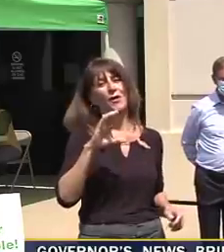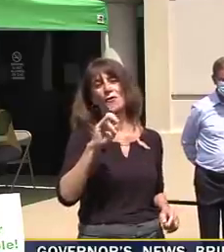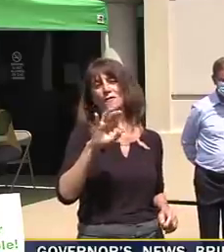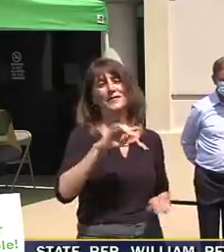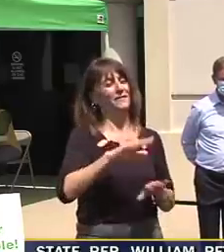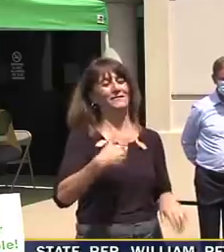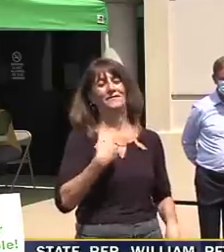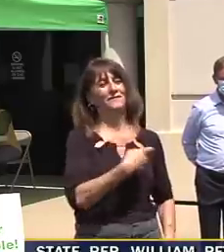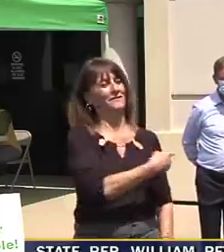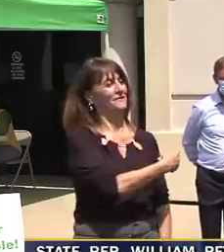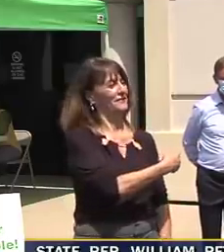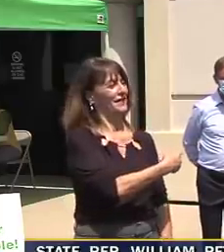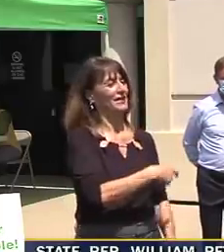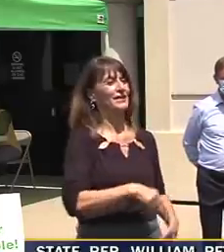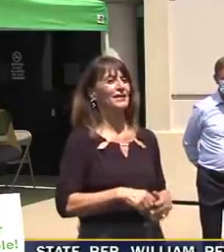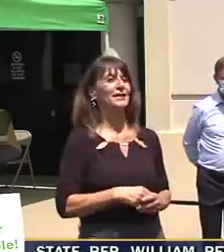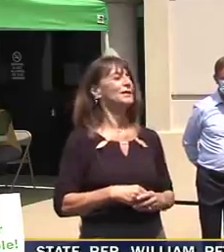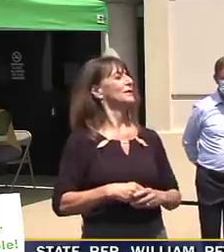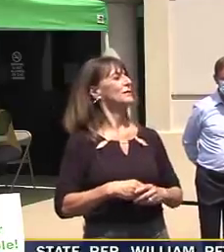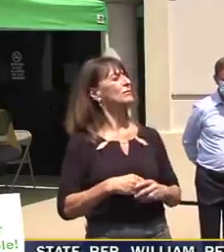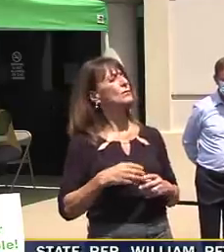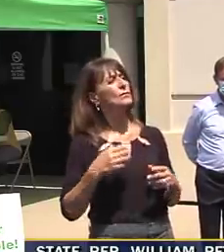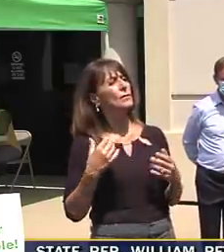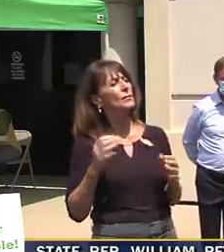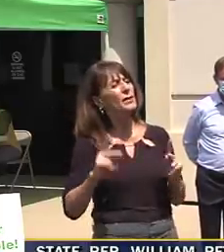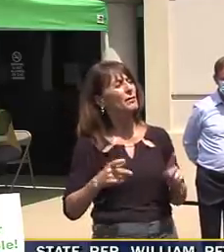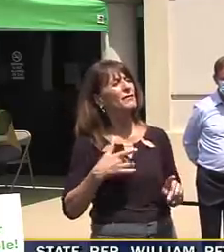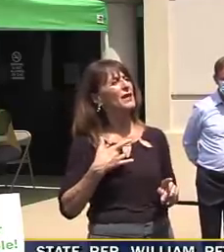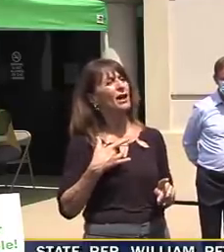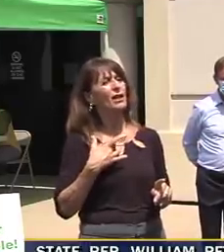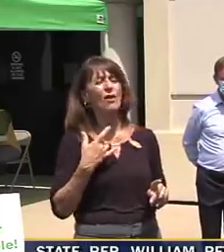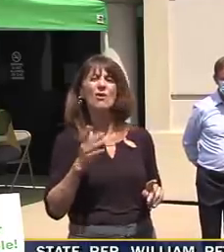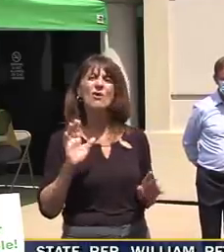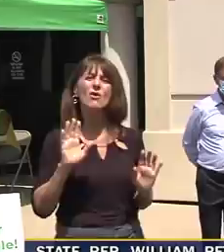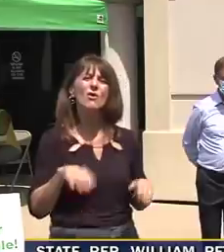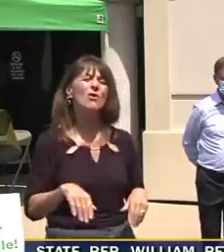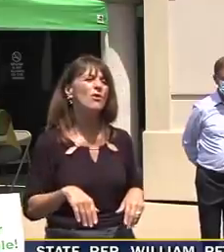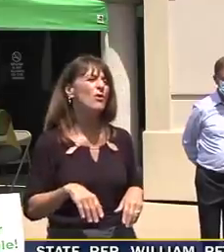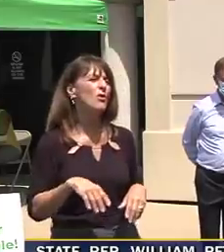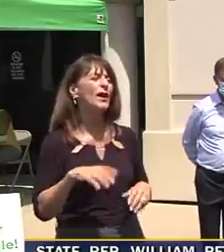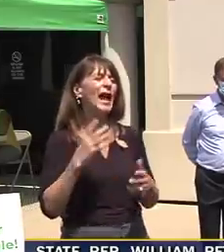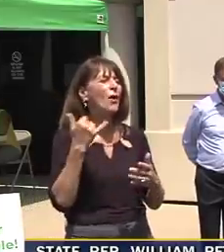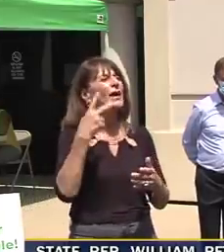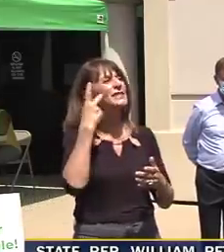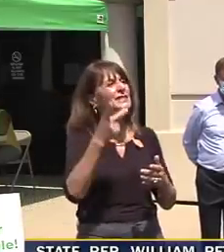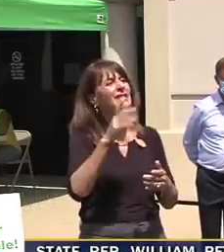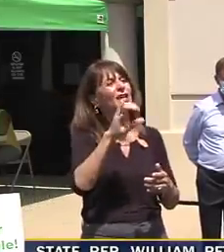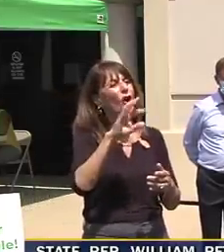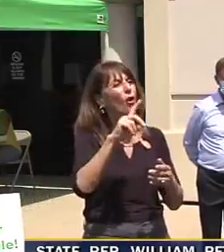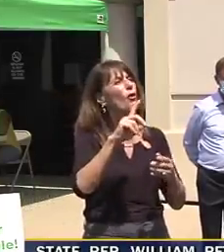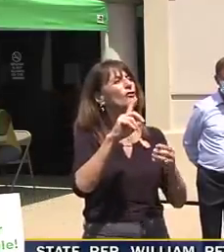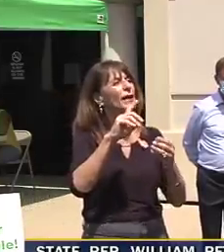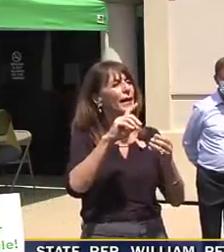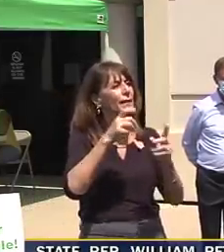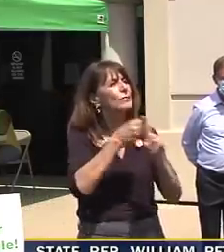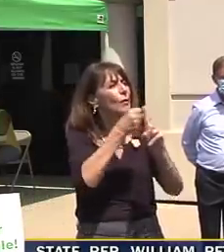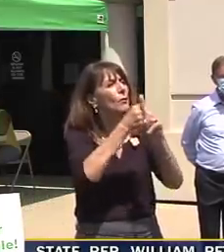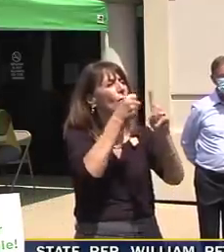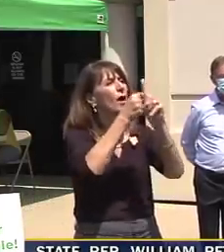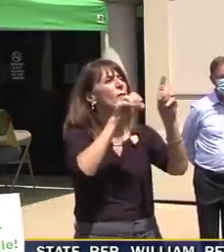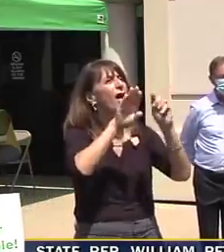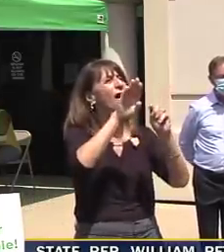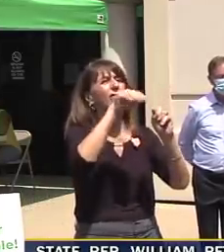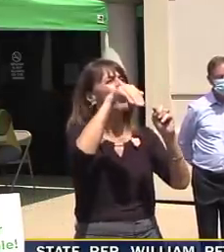there's less motivation for people to be tested, given the fact that the numbers in Connecticut have fallen, and we're one of the half a dozen